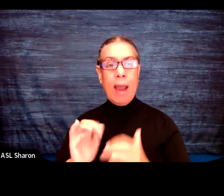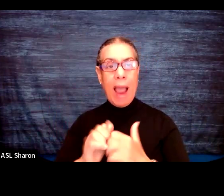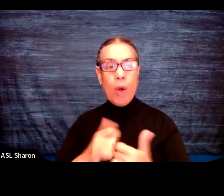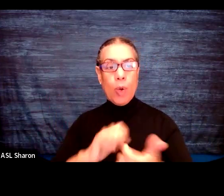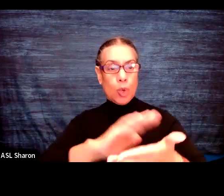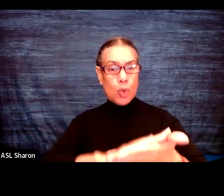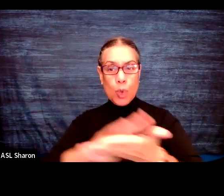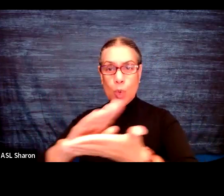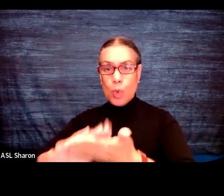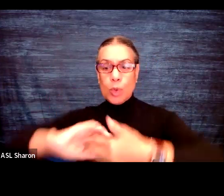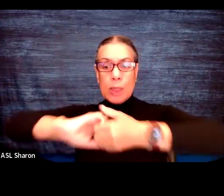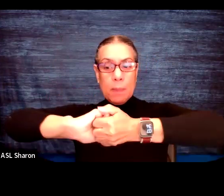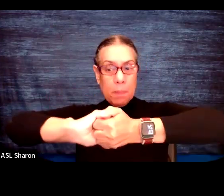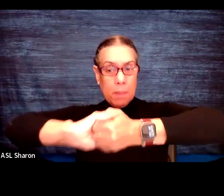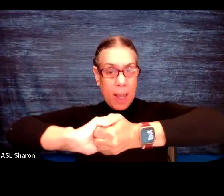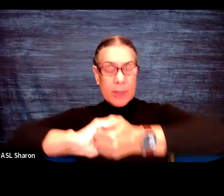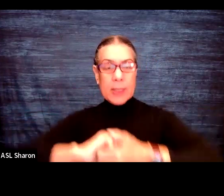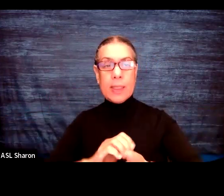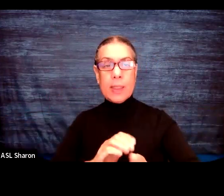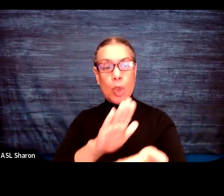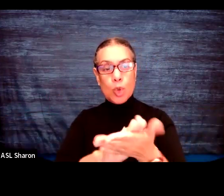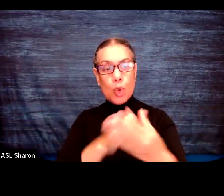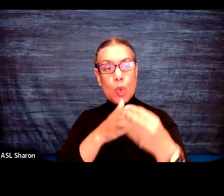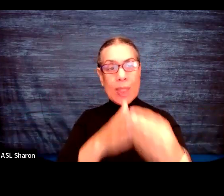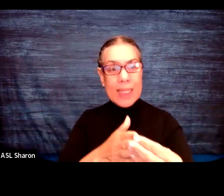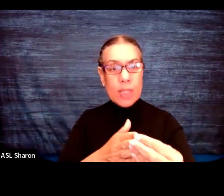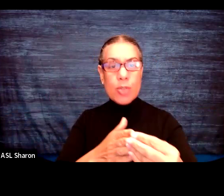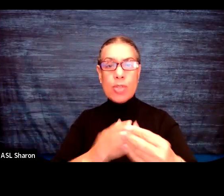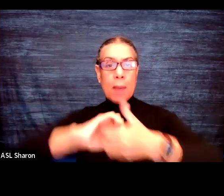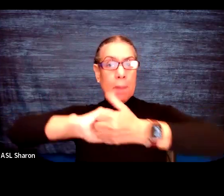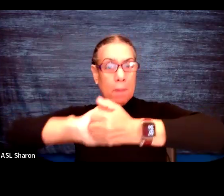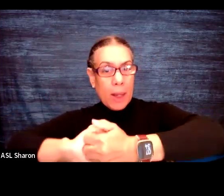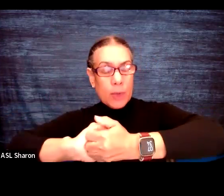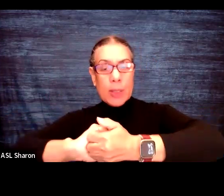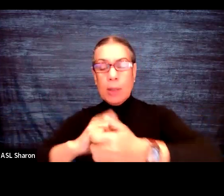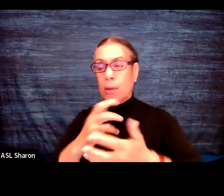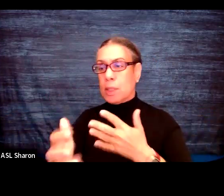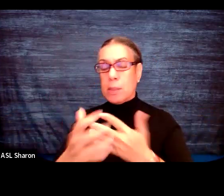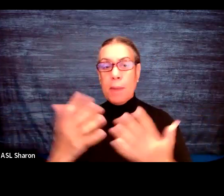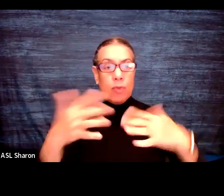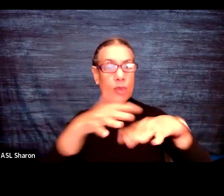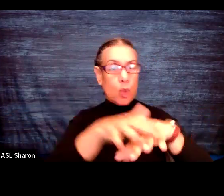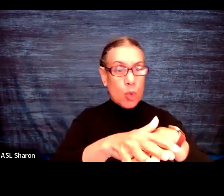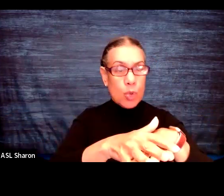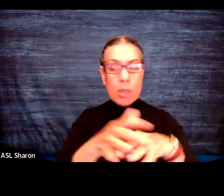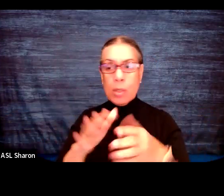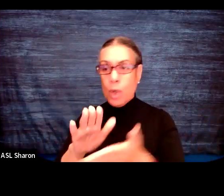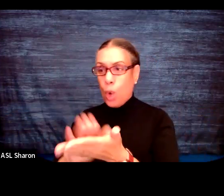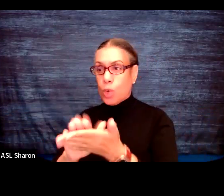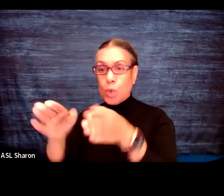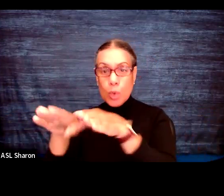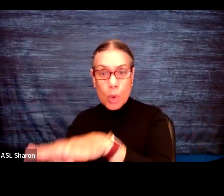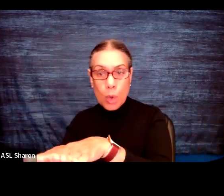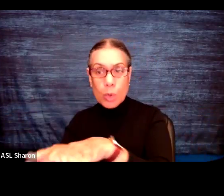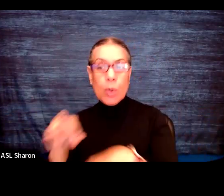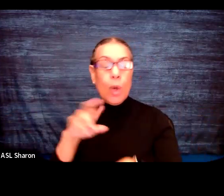schools and school leaders as they go through the variety of whether it's a merger, a closure, or